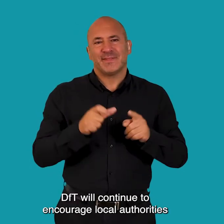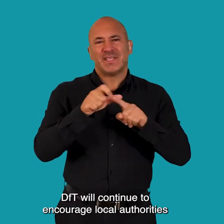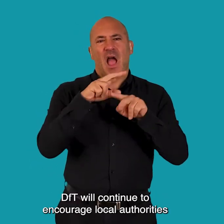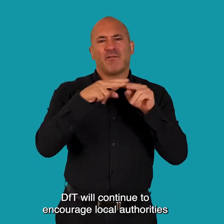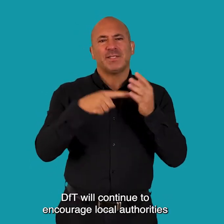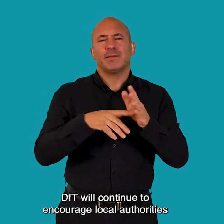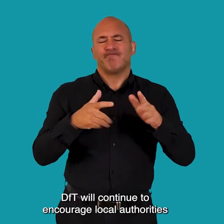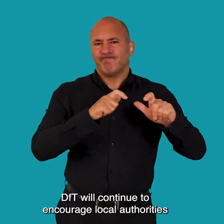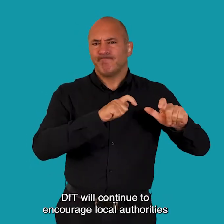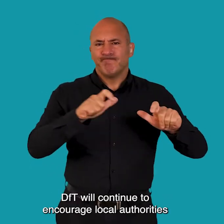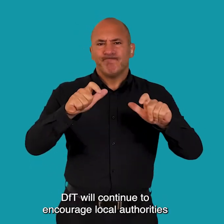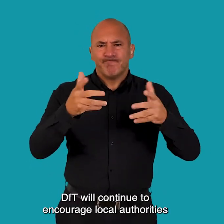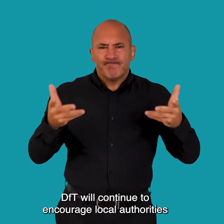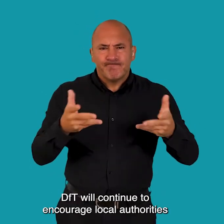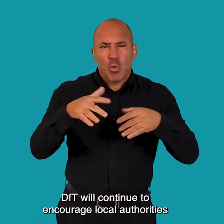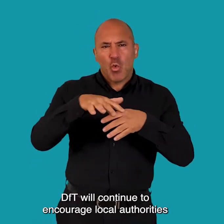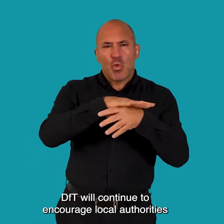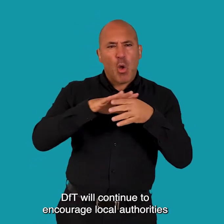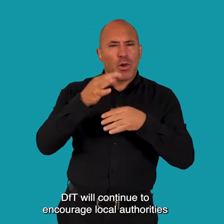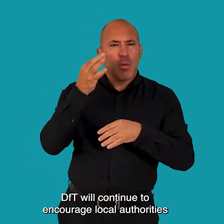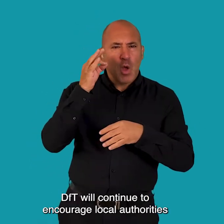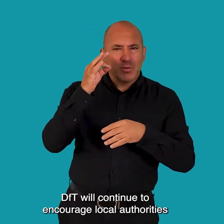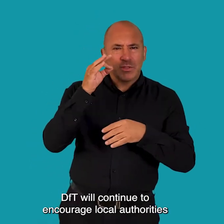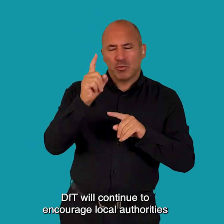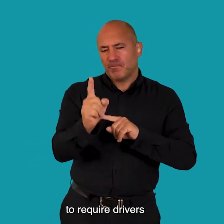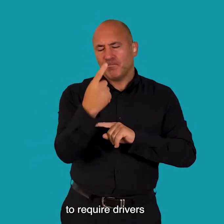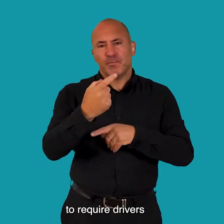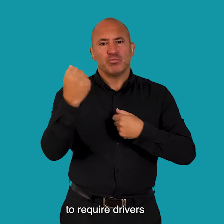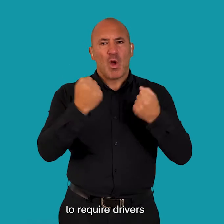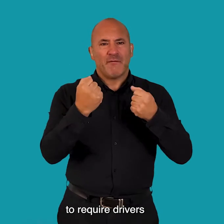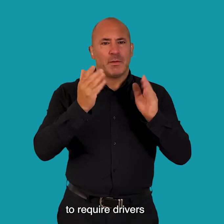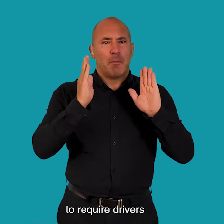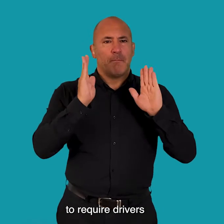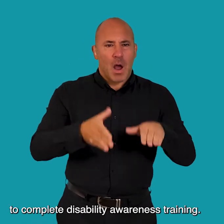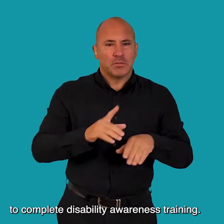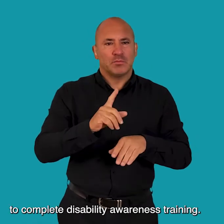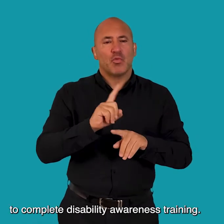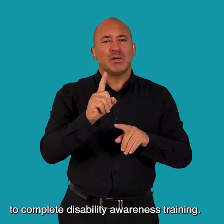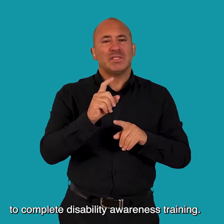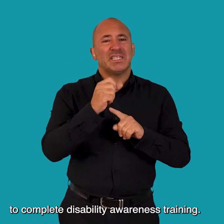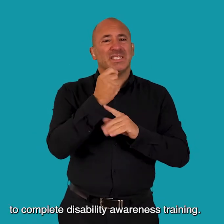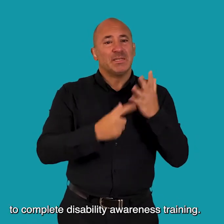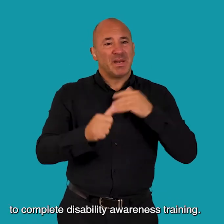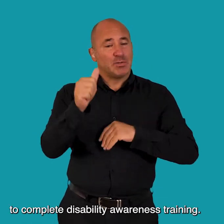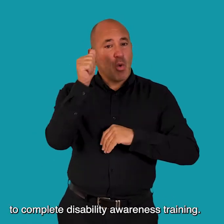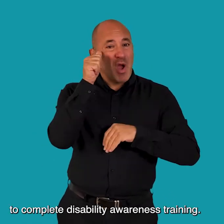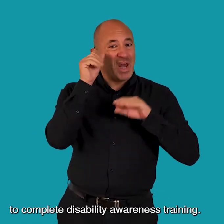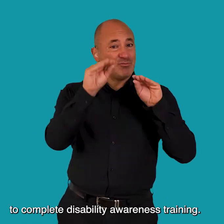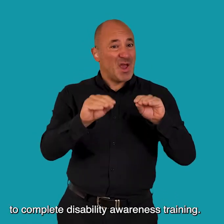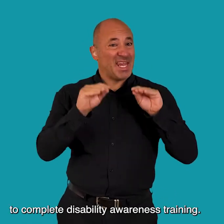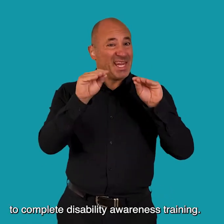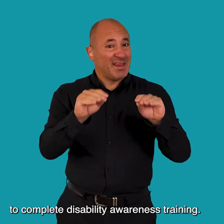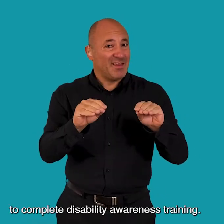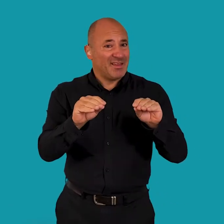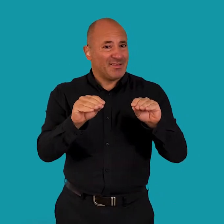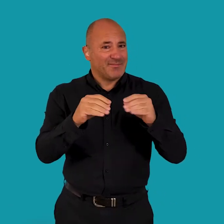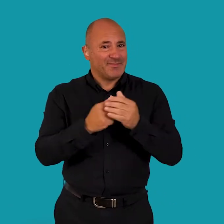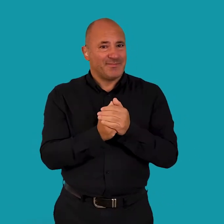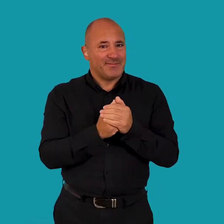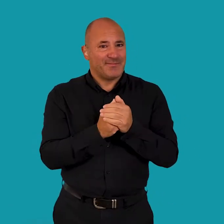DFT will continue to encourage local authorities to require drivers to complete disability awareness training.